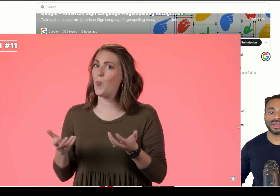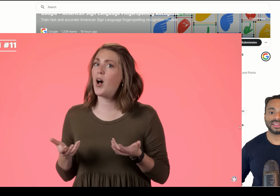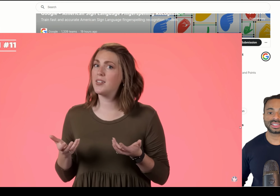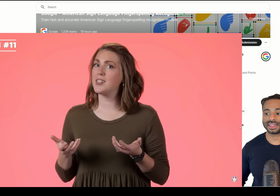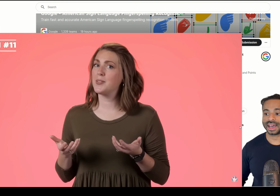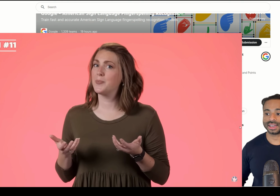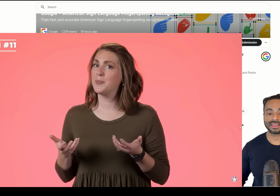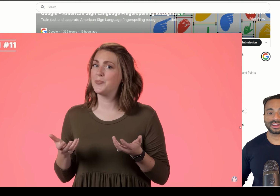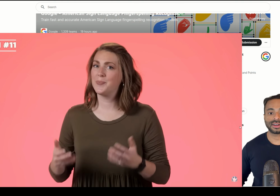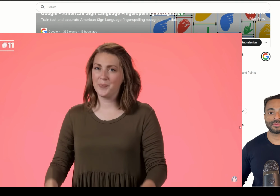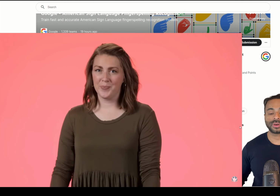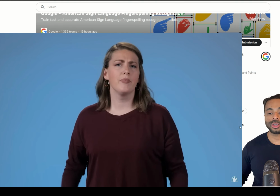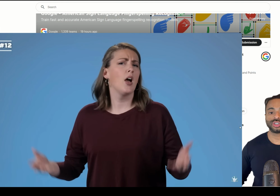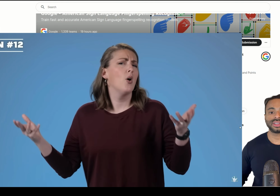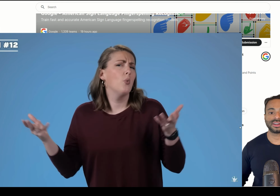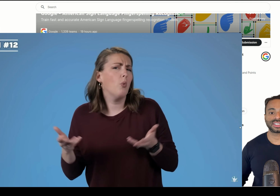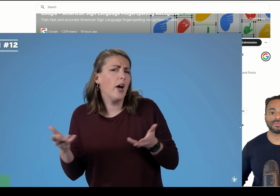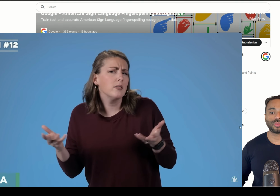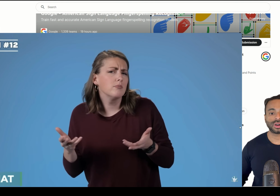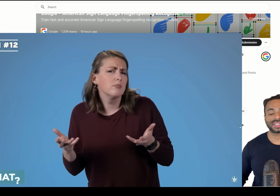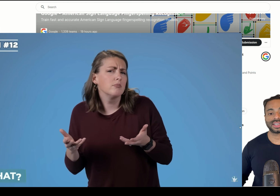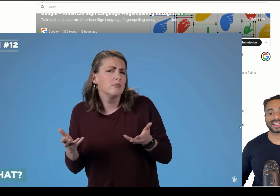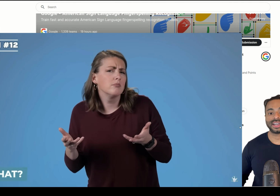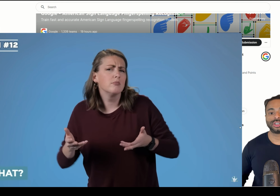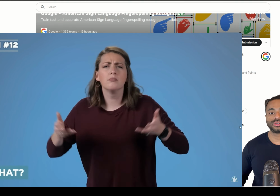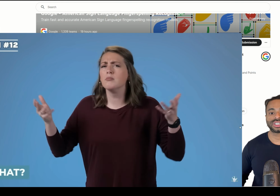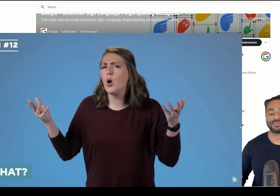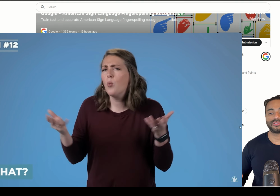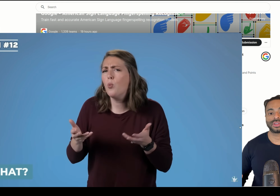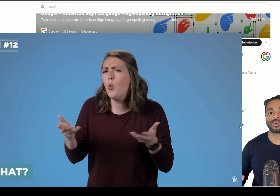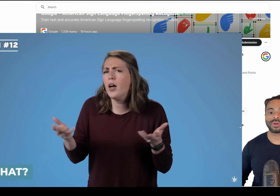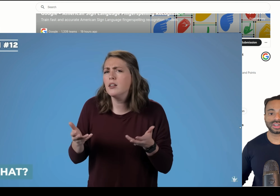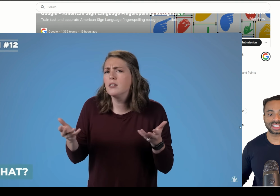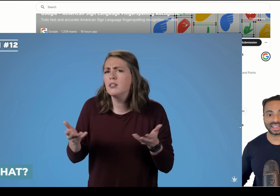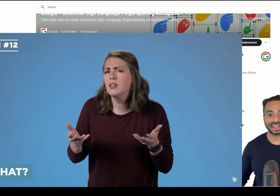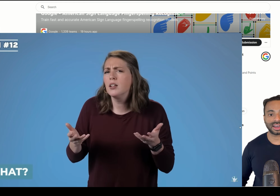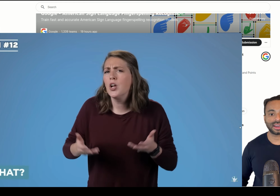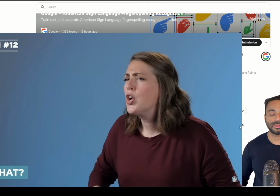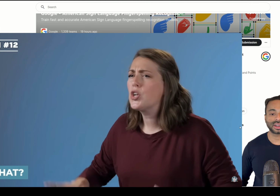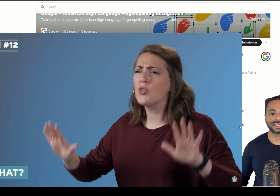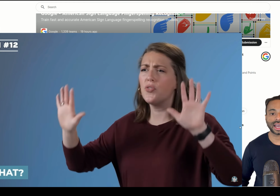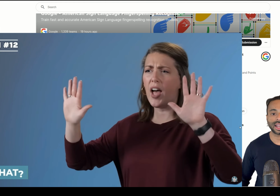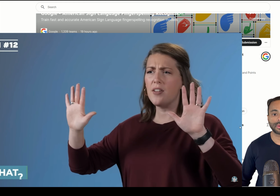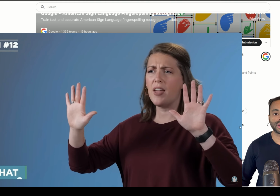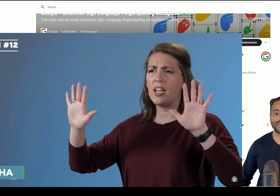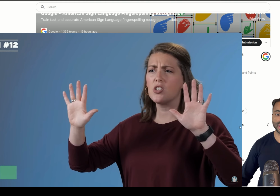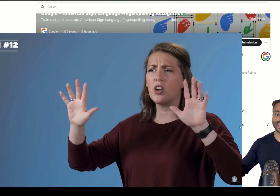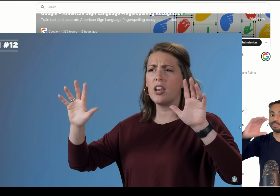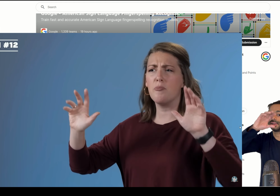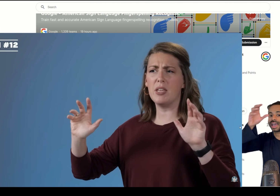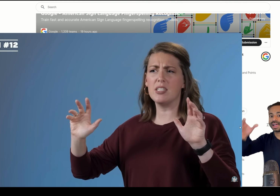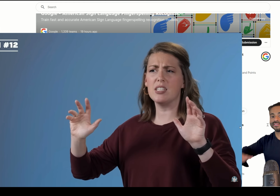means that there are some words assigned to some of the words in American Sign Language, for example,